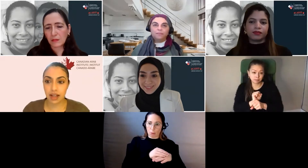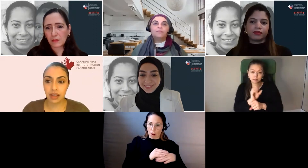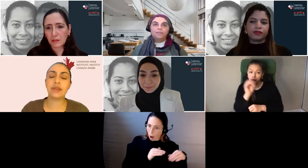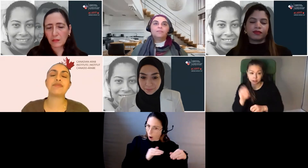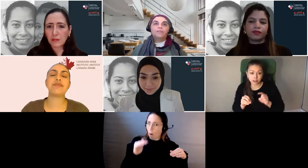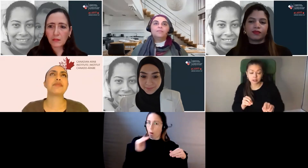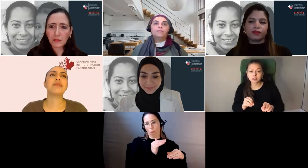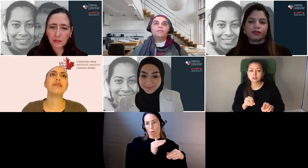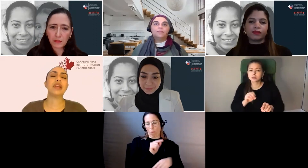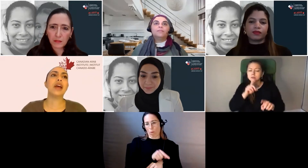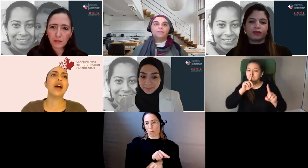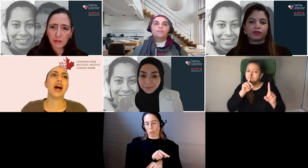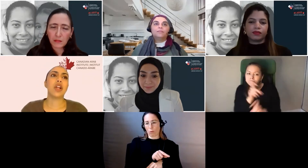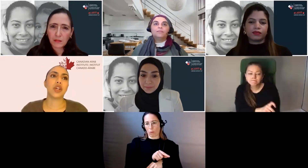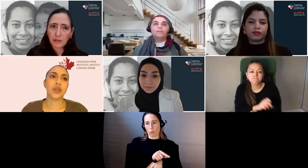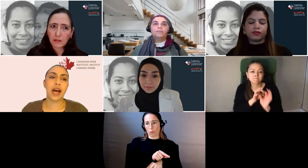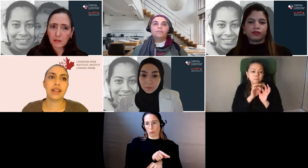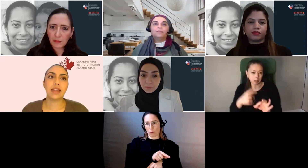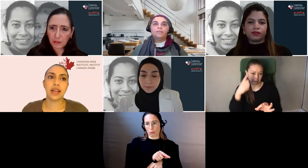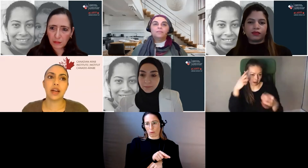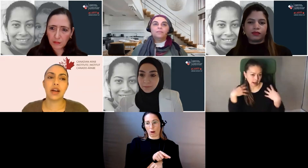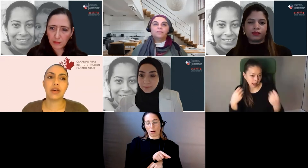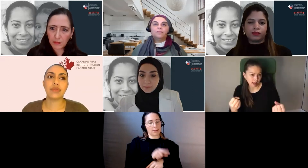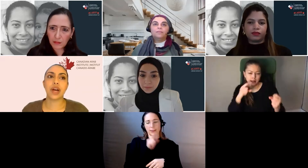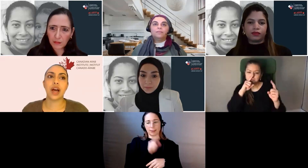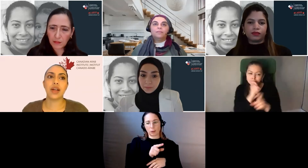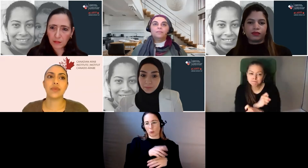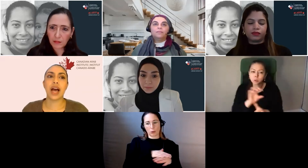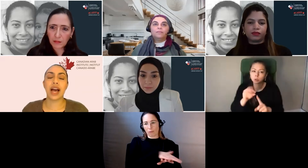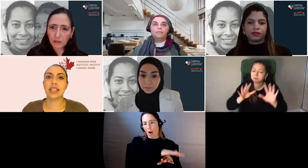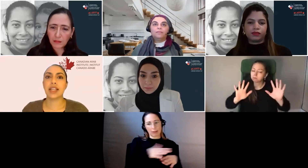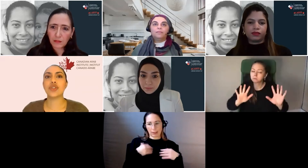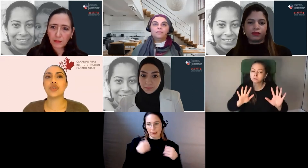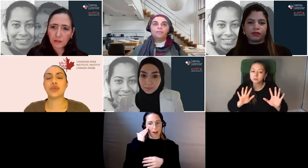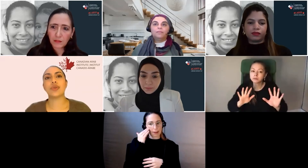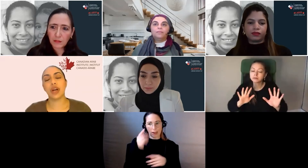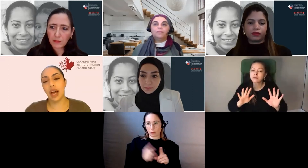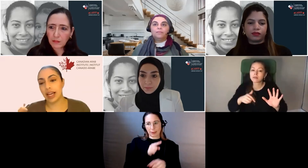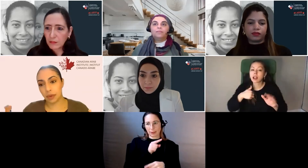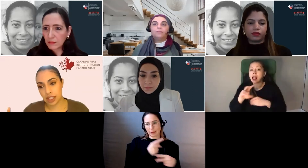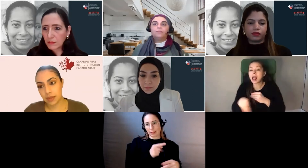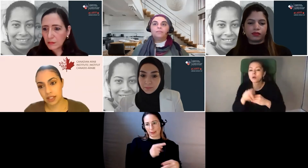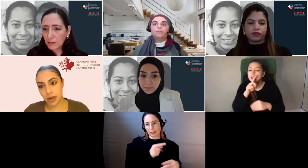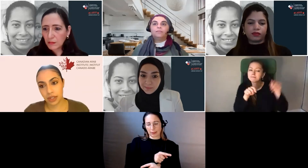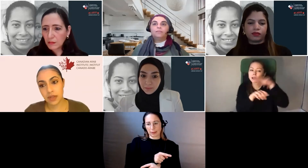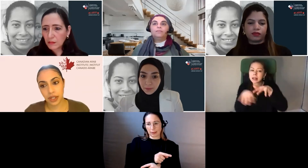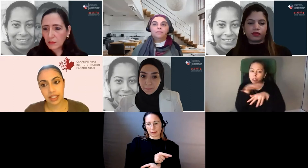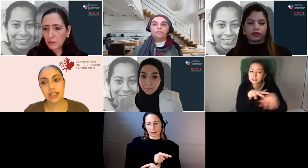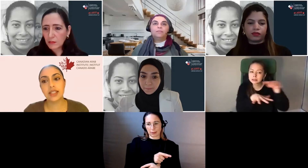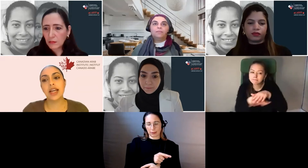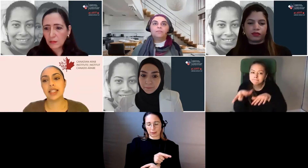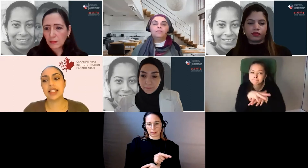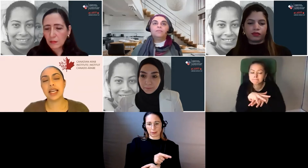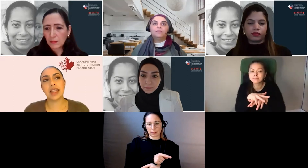mental health. I'll also add the layer of access to, I'm going to speak to my own